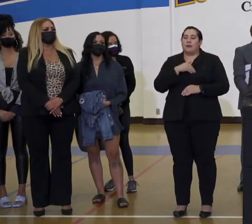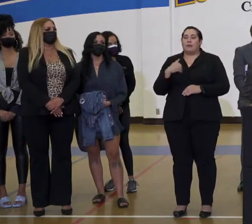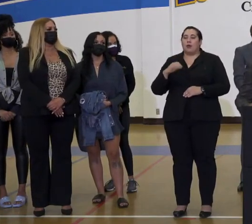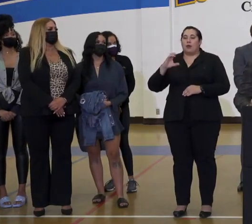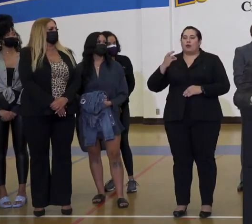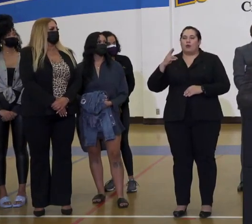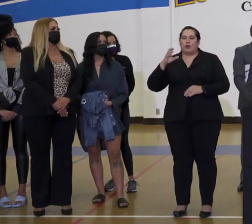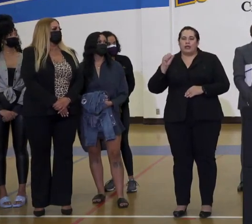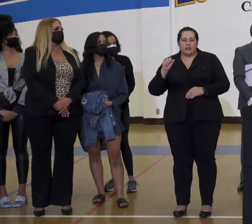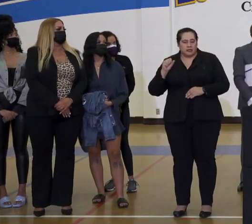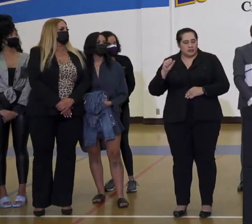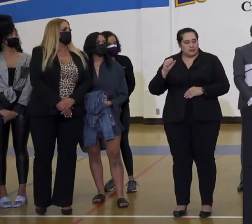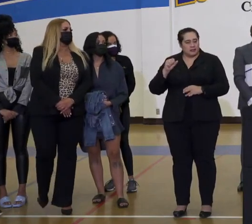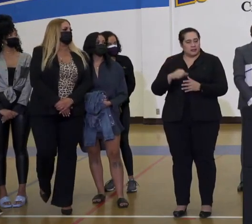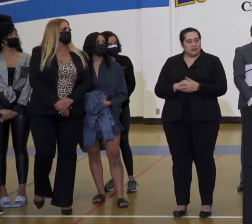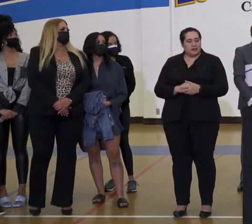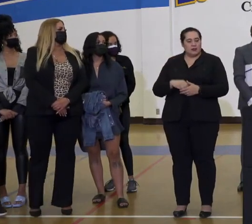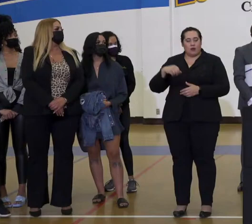Holden.